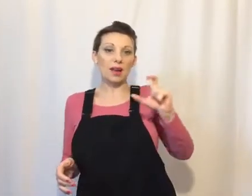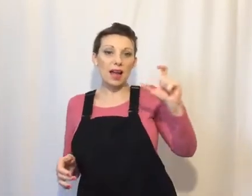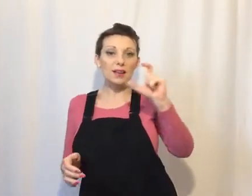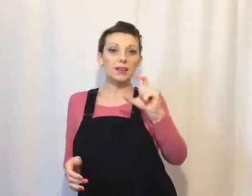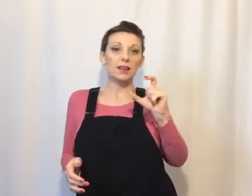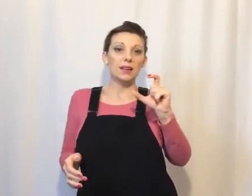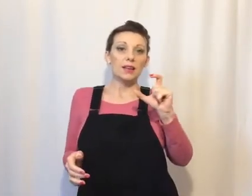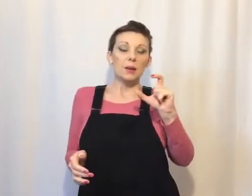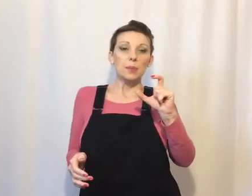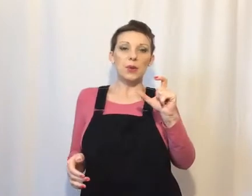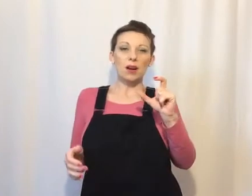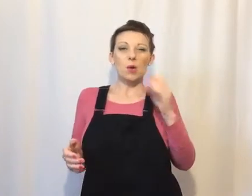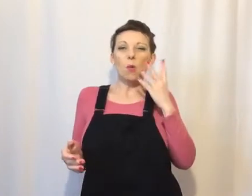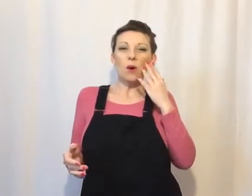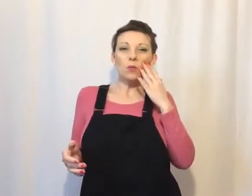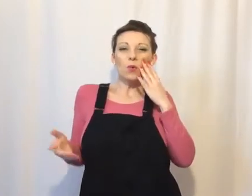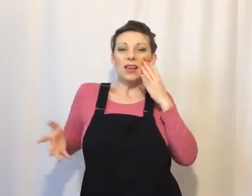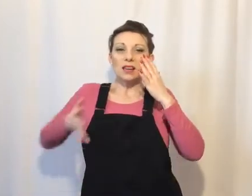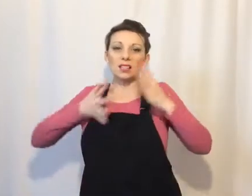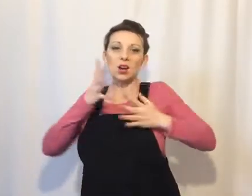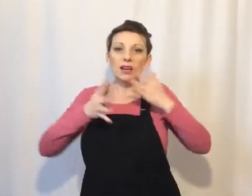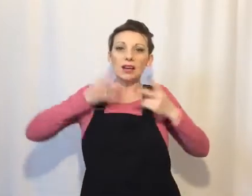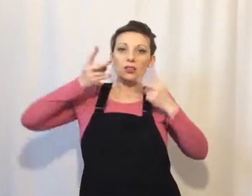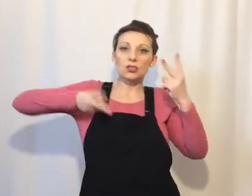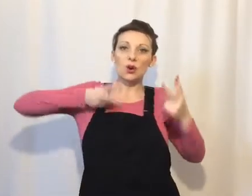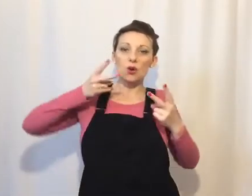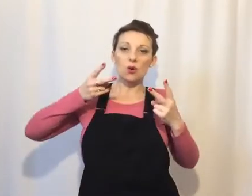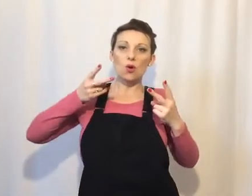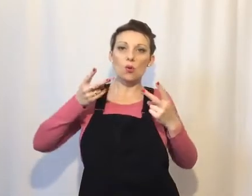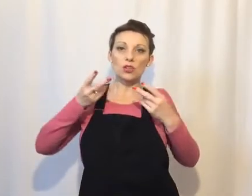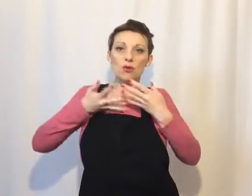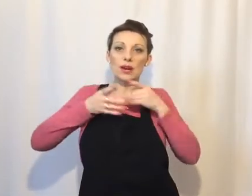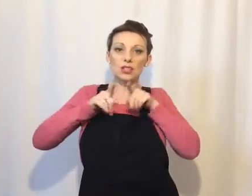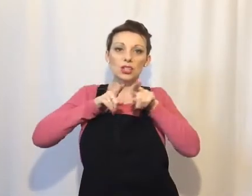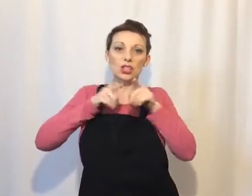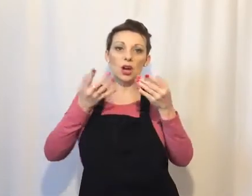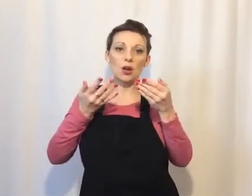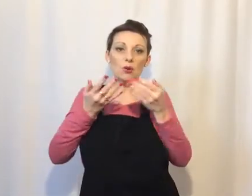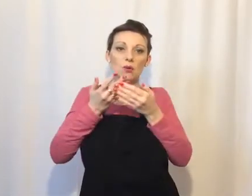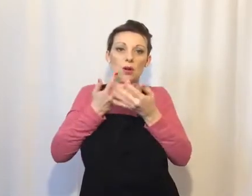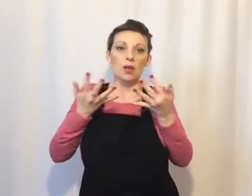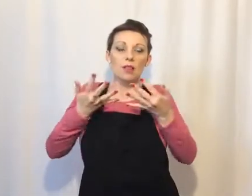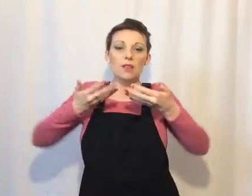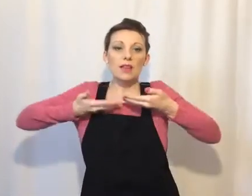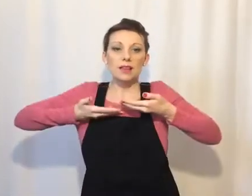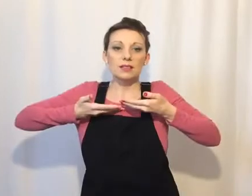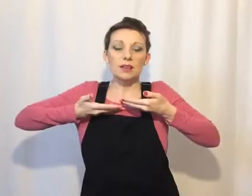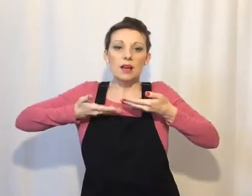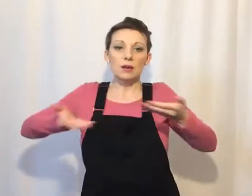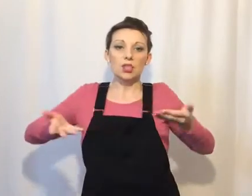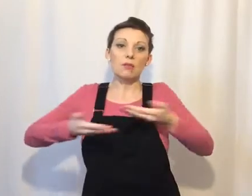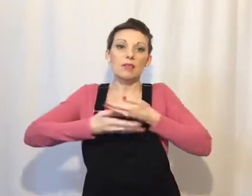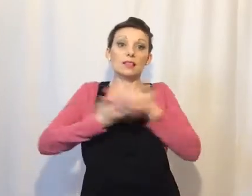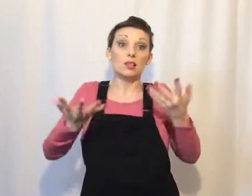hand, but when we're signing a song or we're trying to show that there's lots